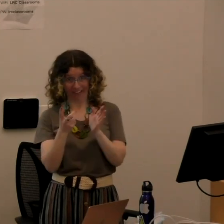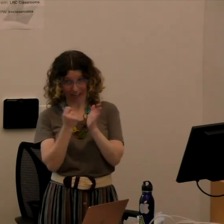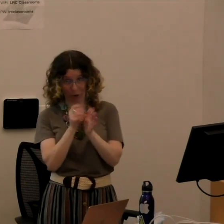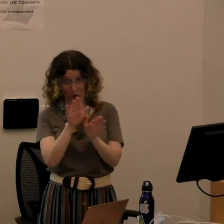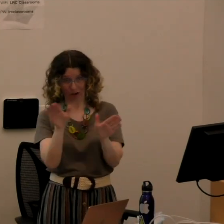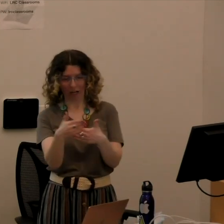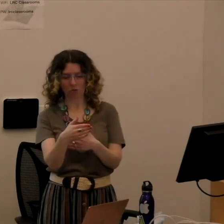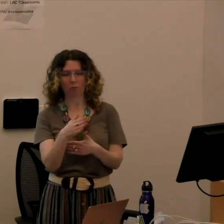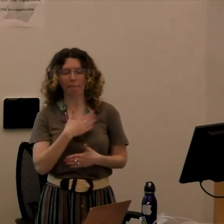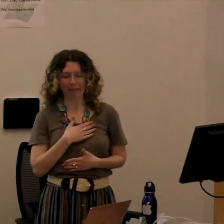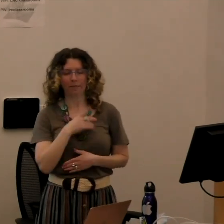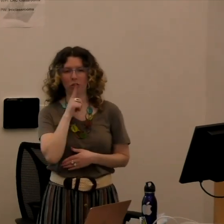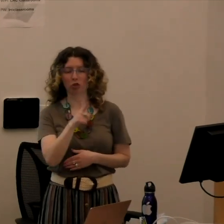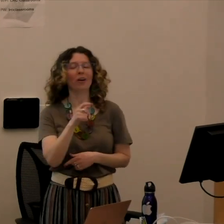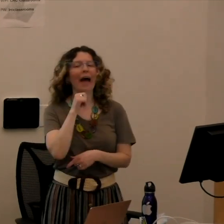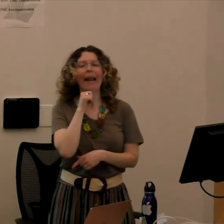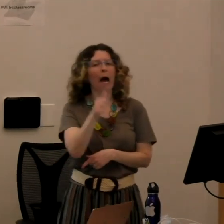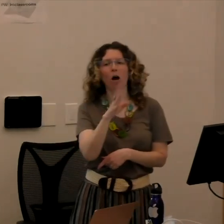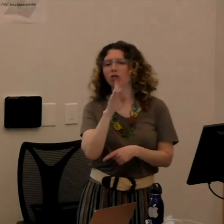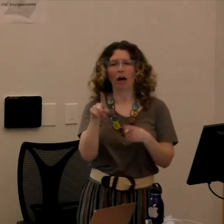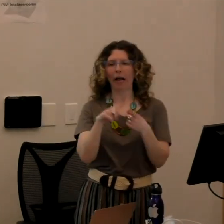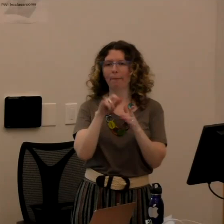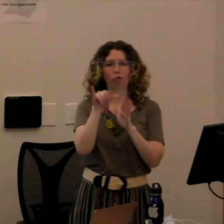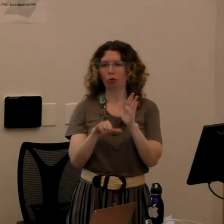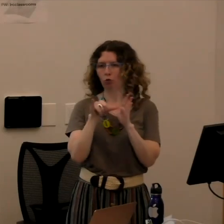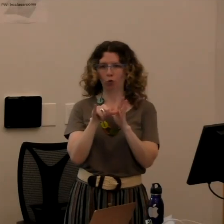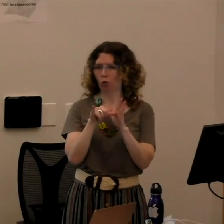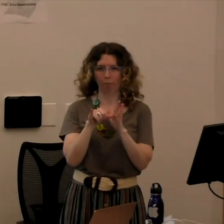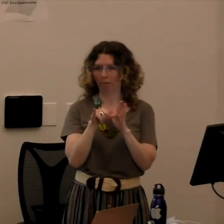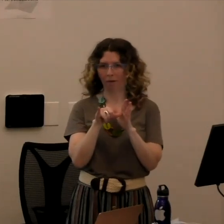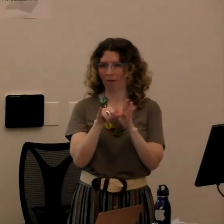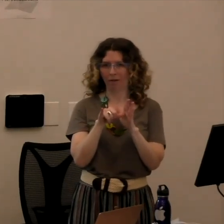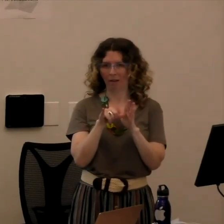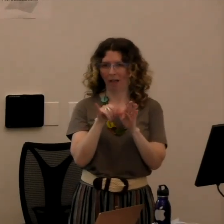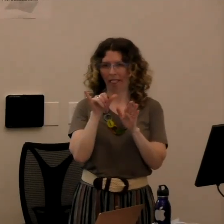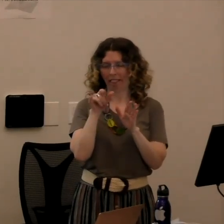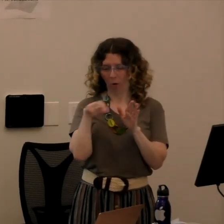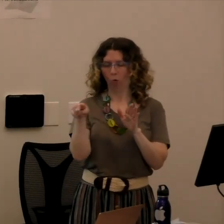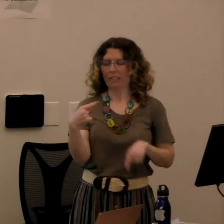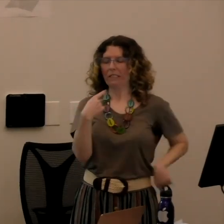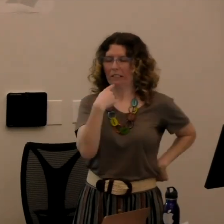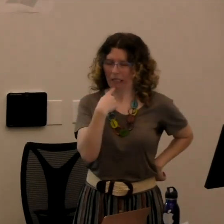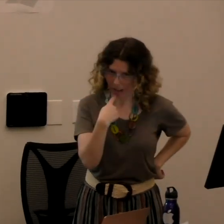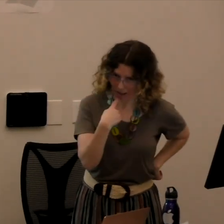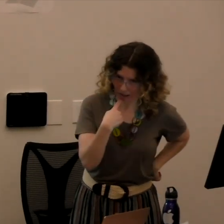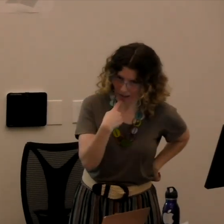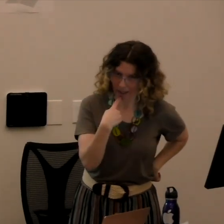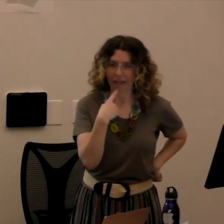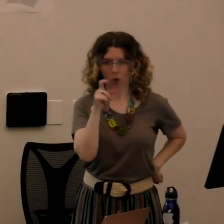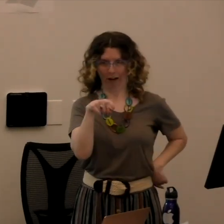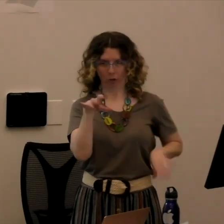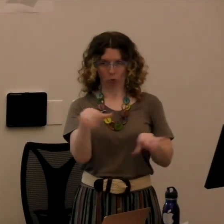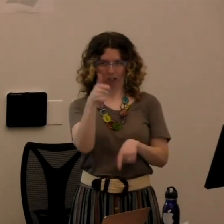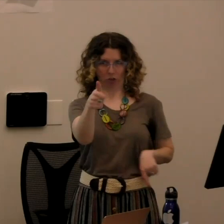if you are showing videos in your classroom, please make sure they are captioned. I'm not talking about YouTube captioned videos. Those